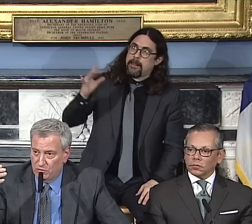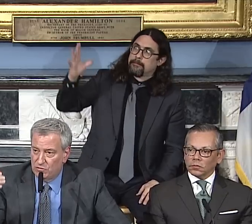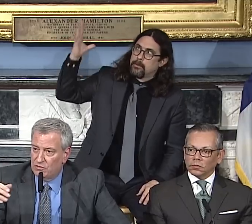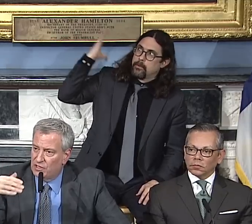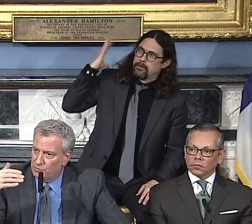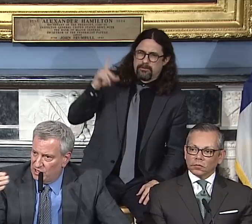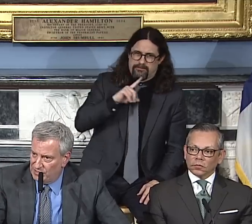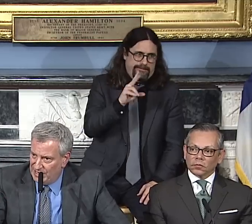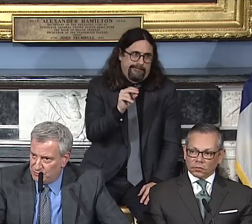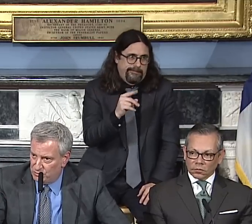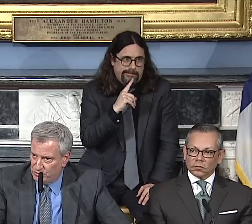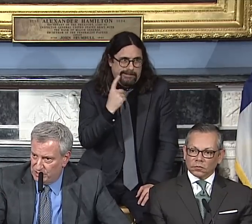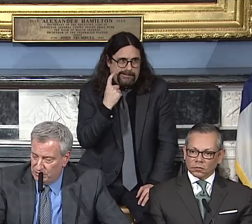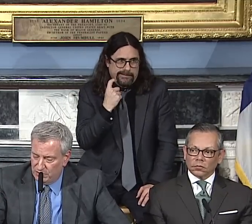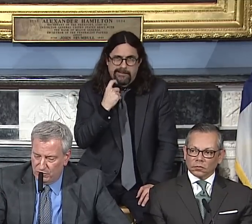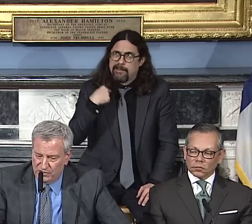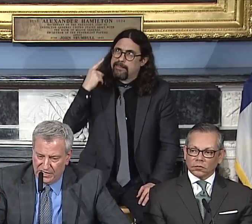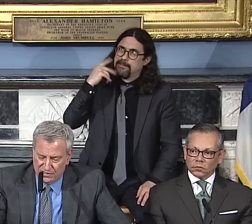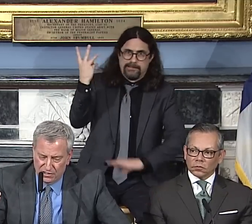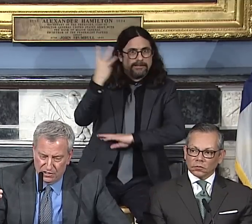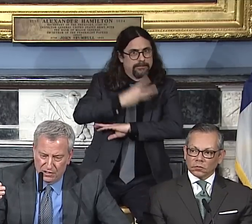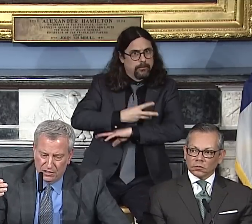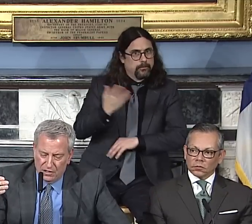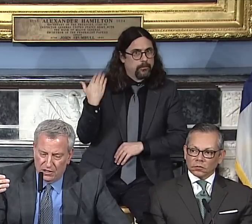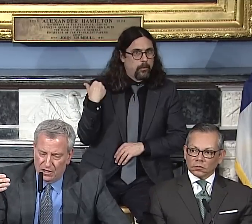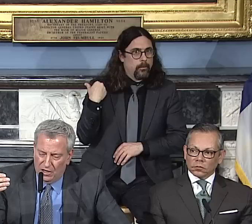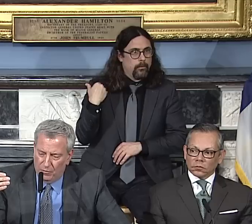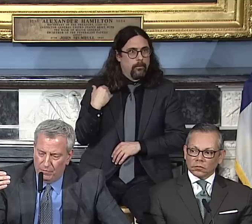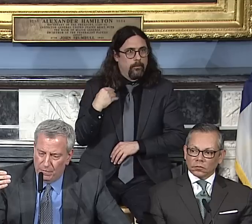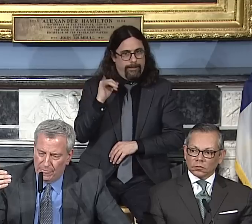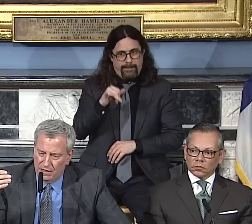days ago, that the private labs were doing their own test.